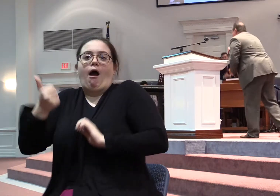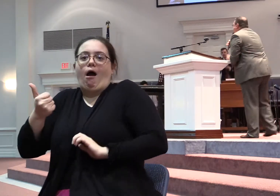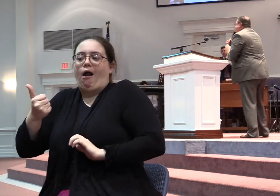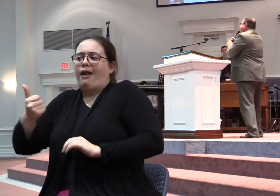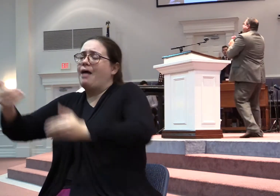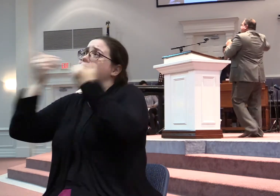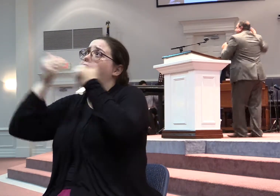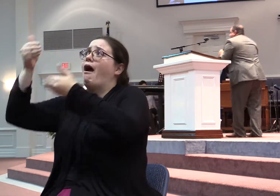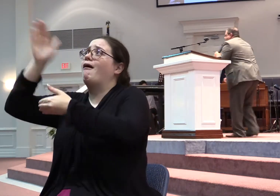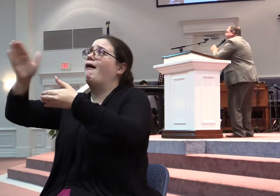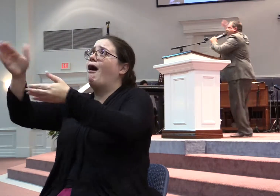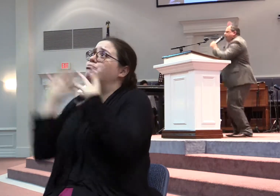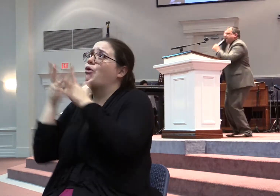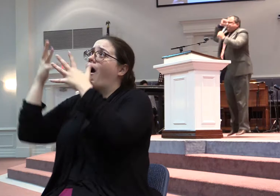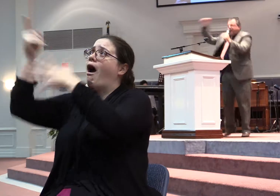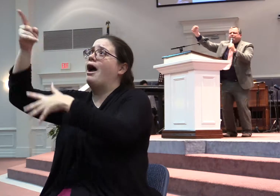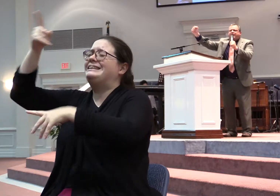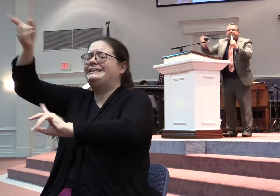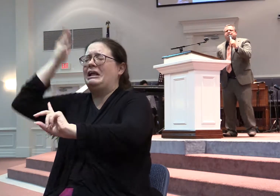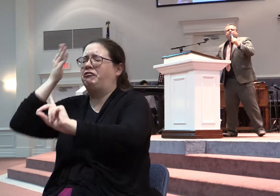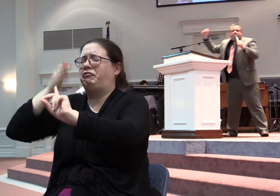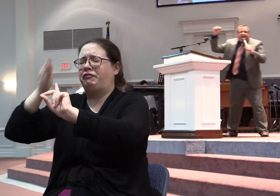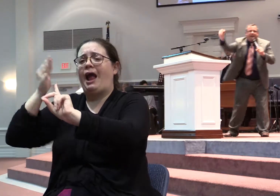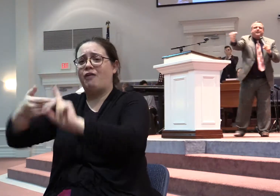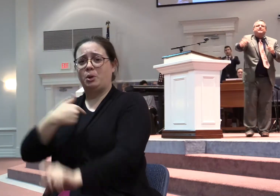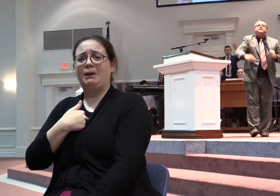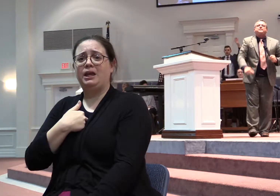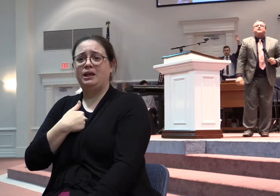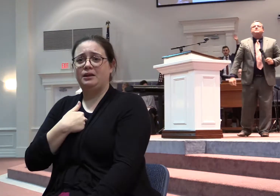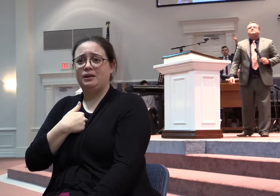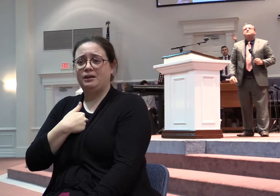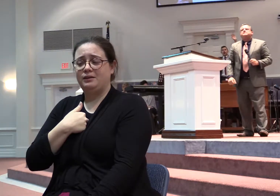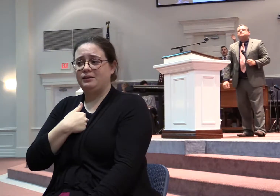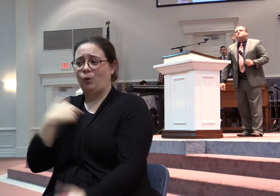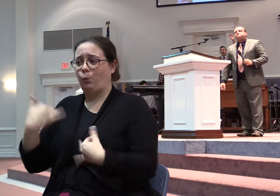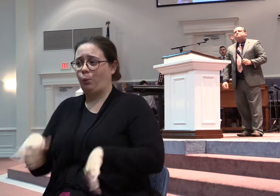God the praise, and I thank him for his faithfulness to me.